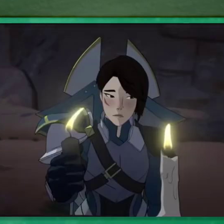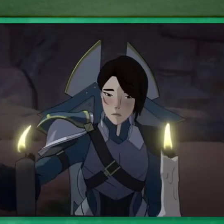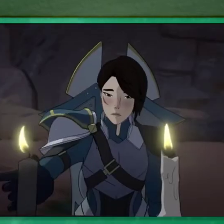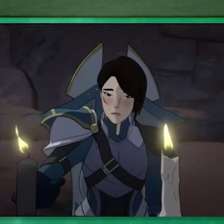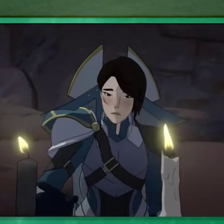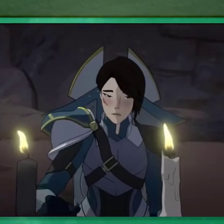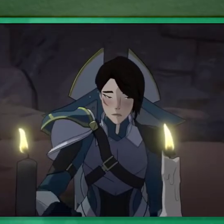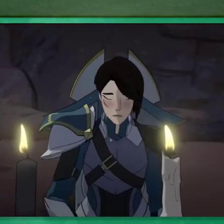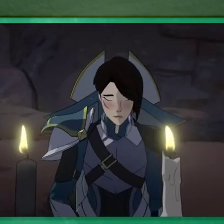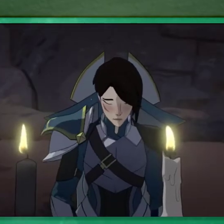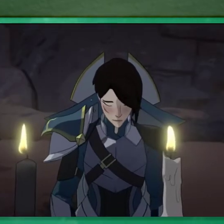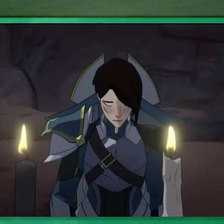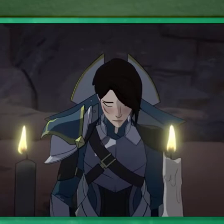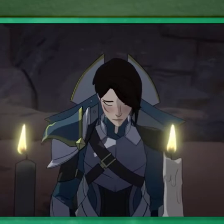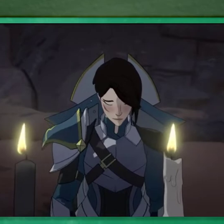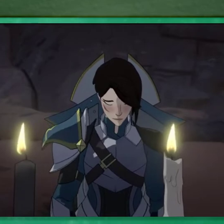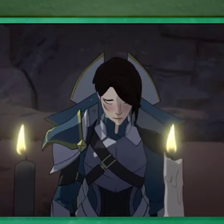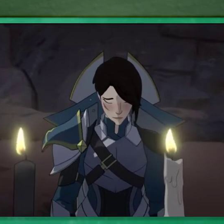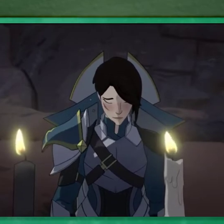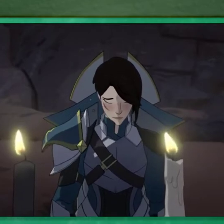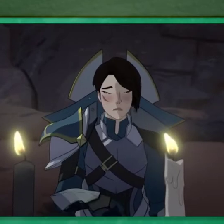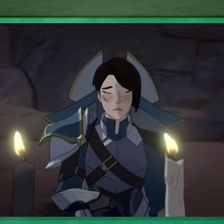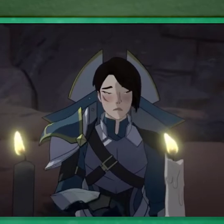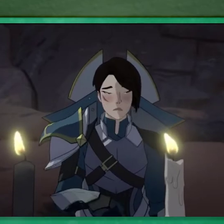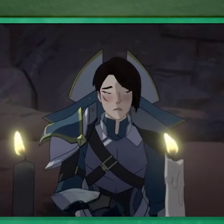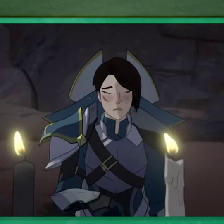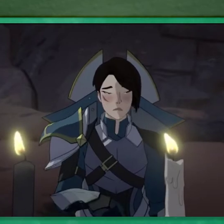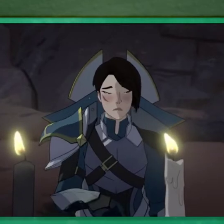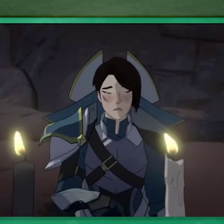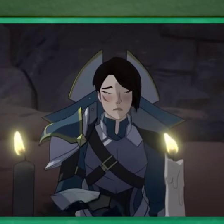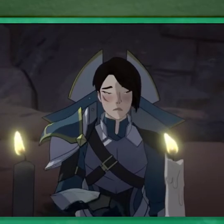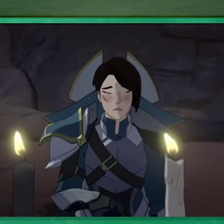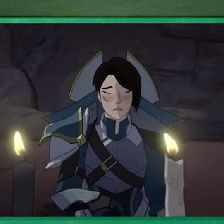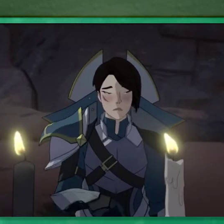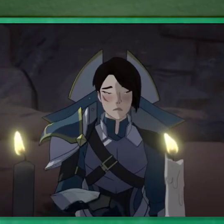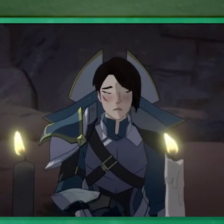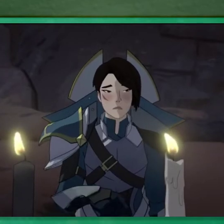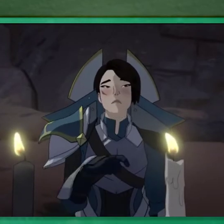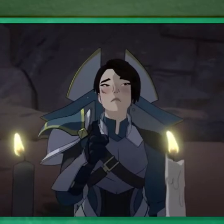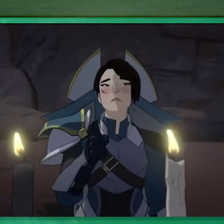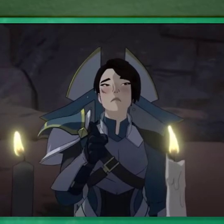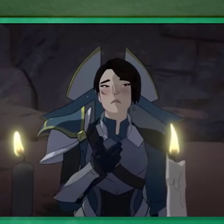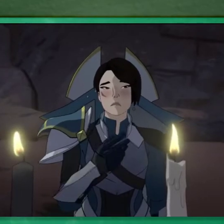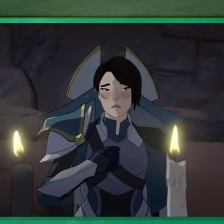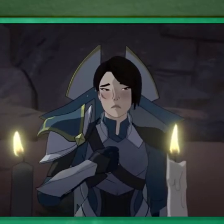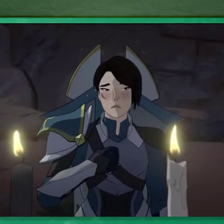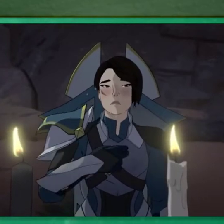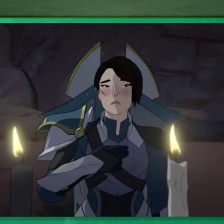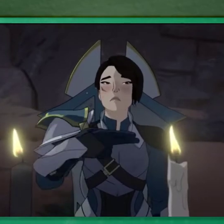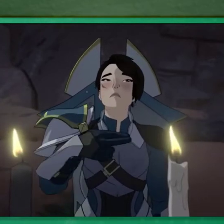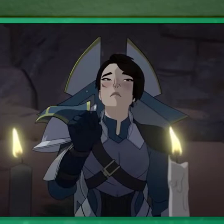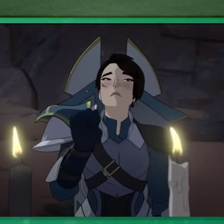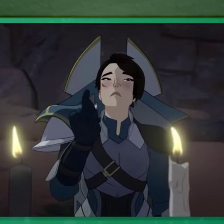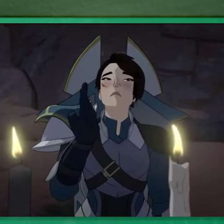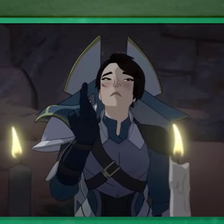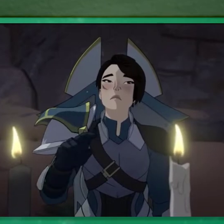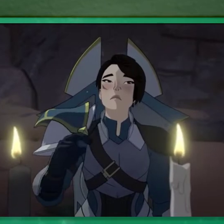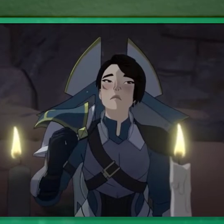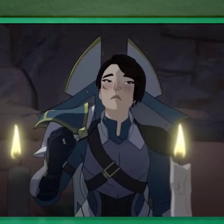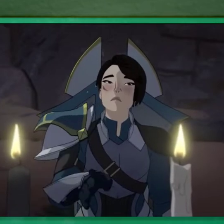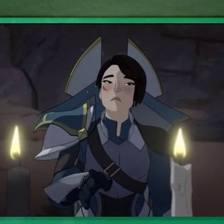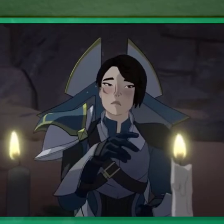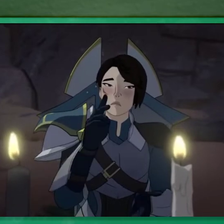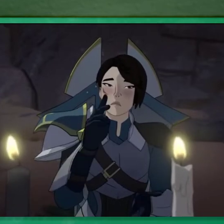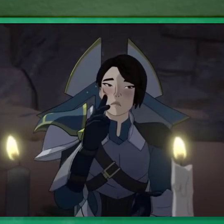continue. This is, I think, one of the best scenes in the show. I want to see if I can play it out. You might,